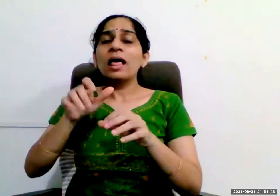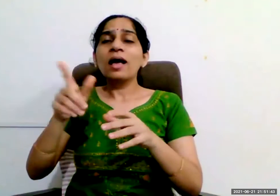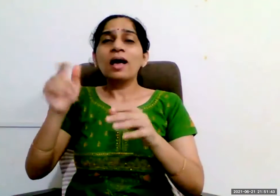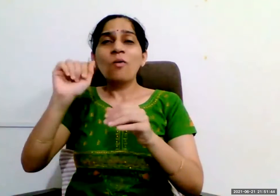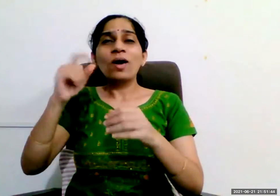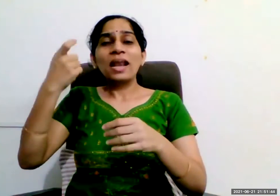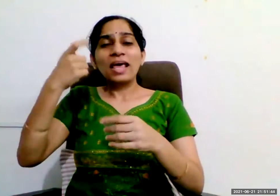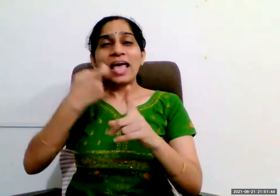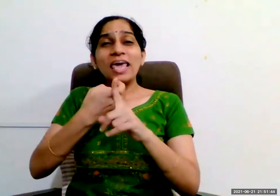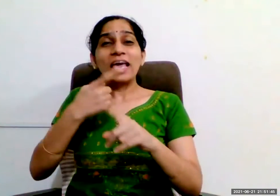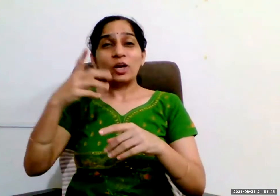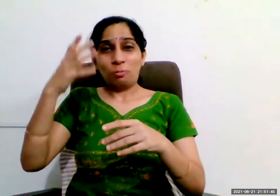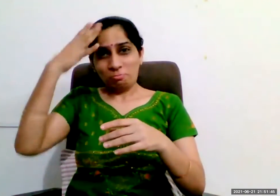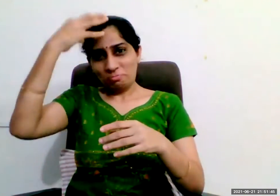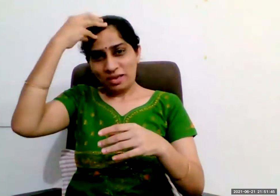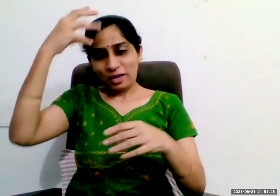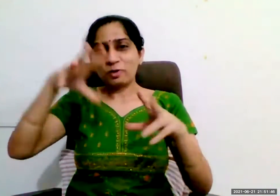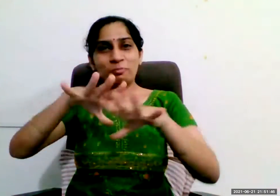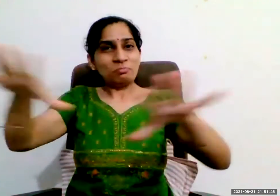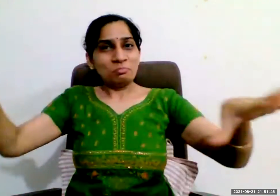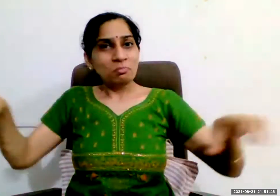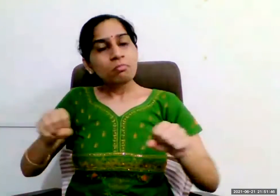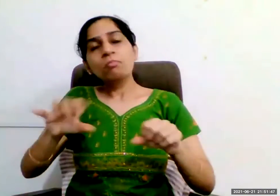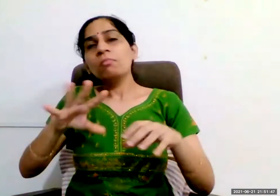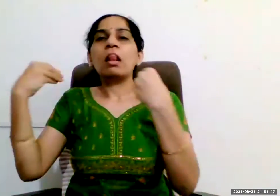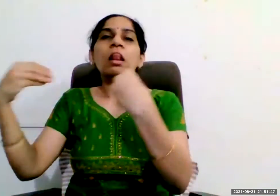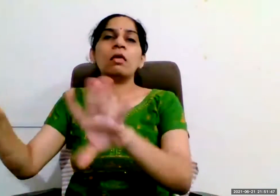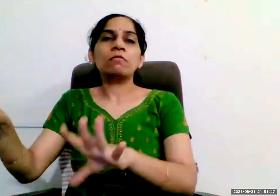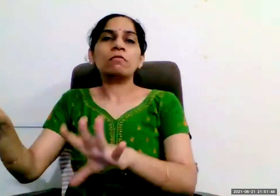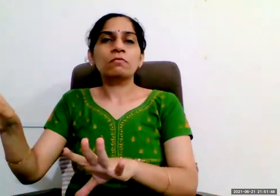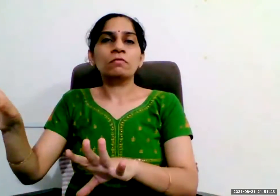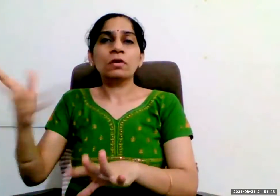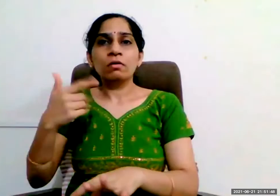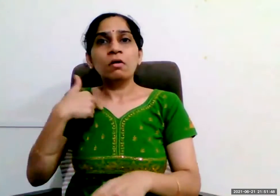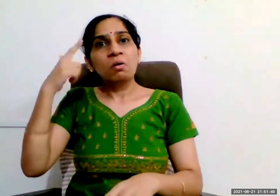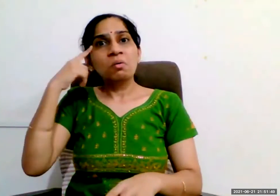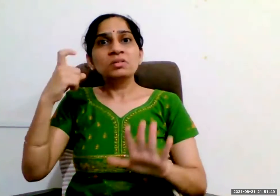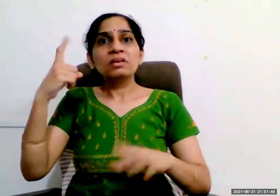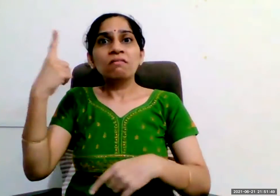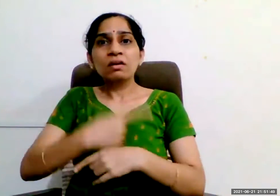And he left everything and went in search of the truth.